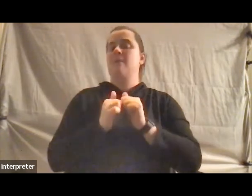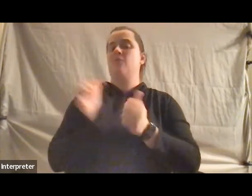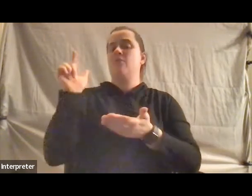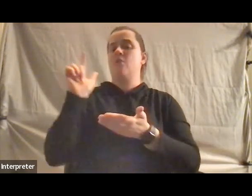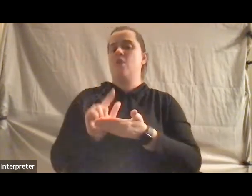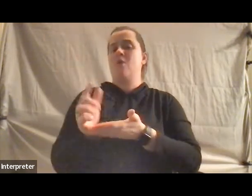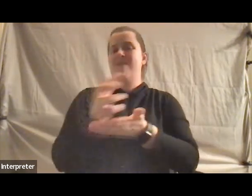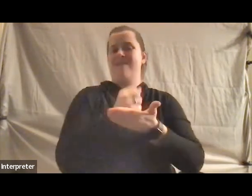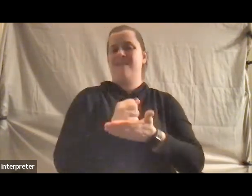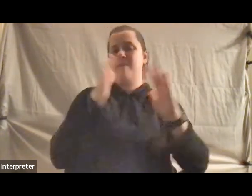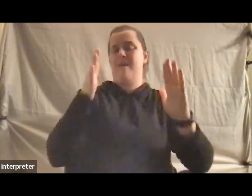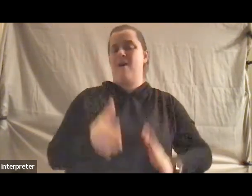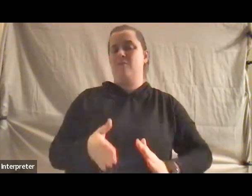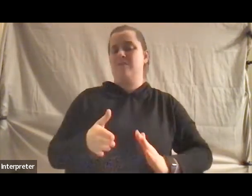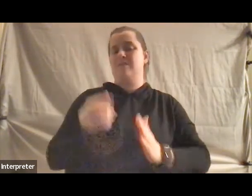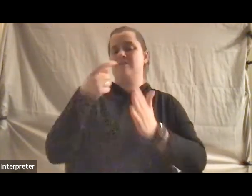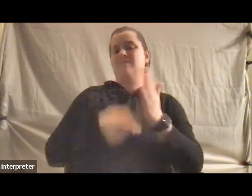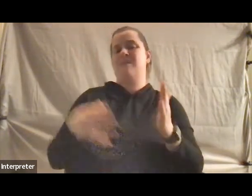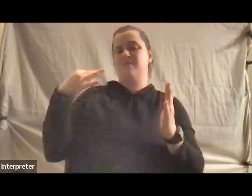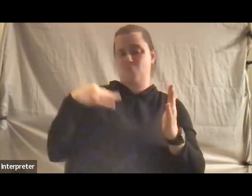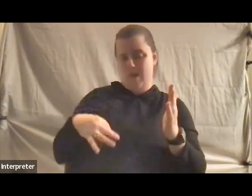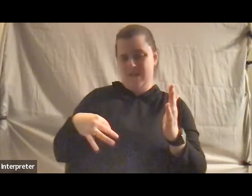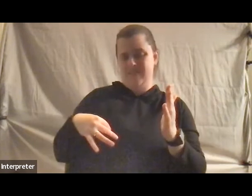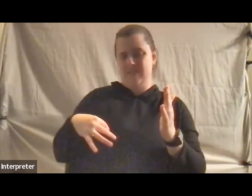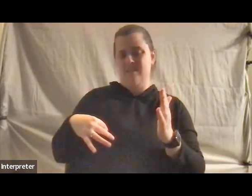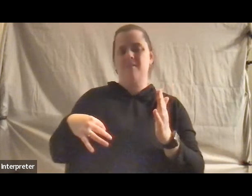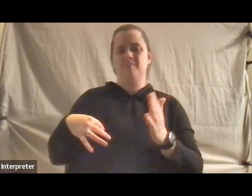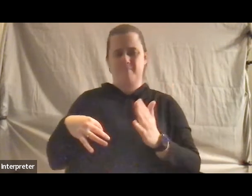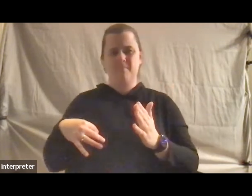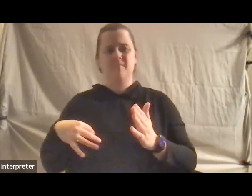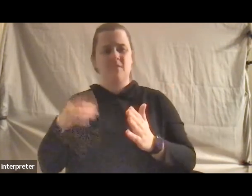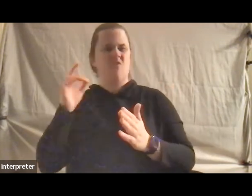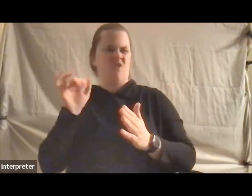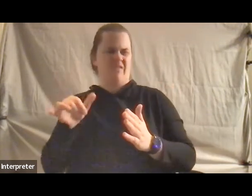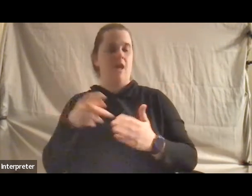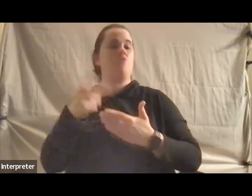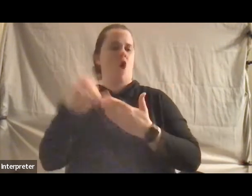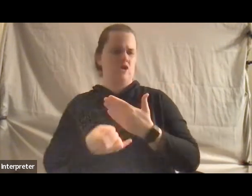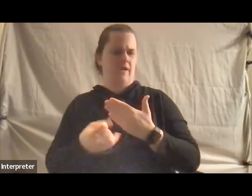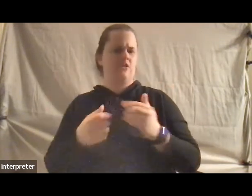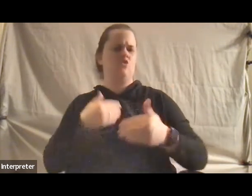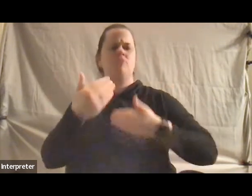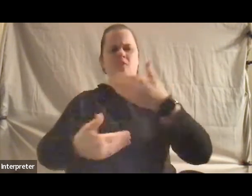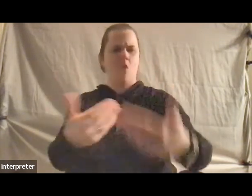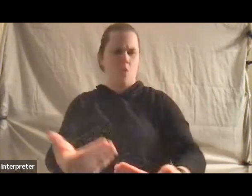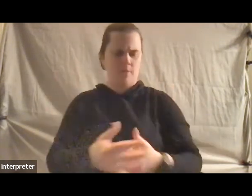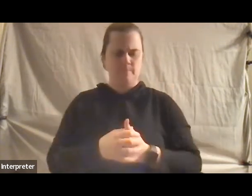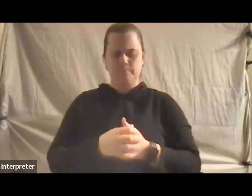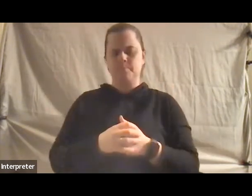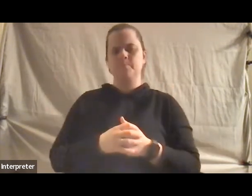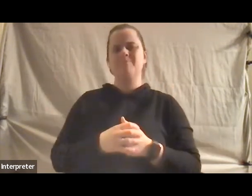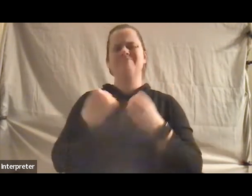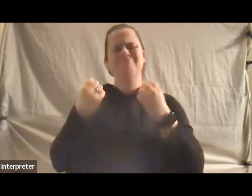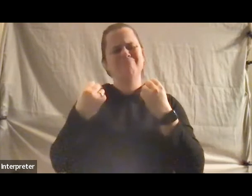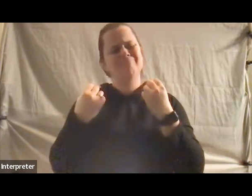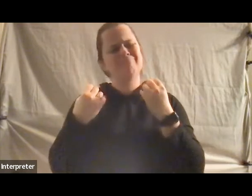credits and to leverage the private financing that is necessary for this project to move forward. For many